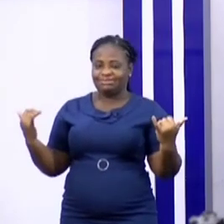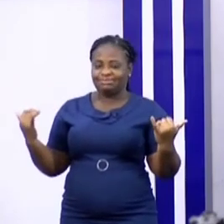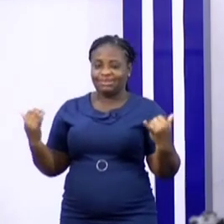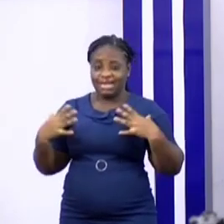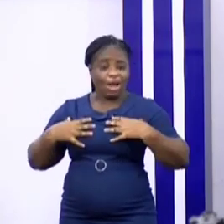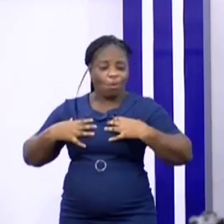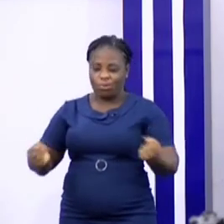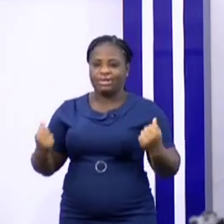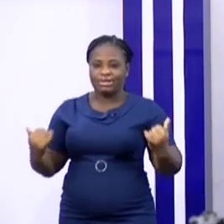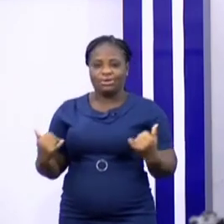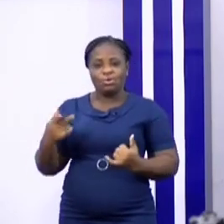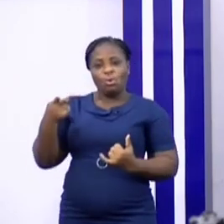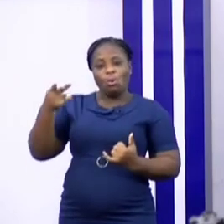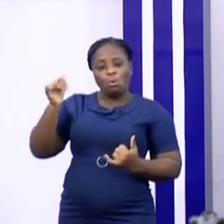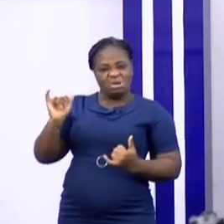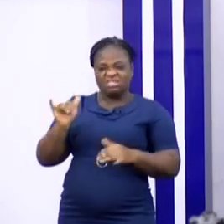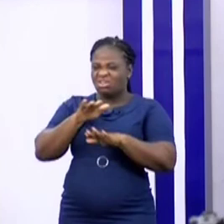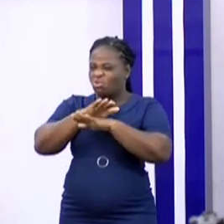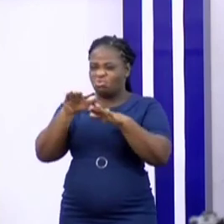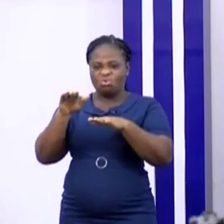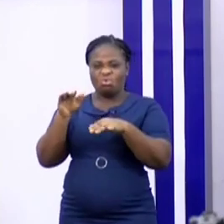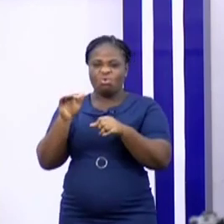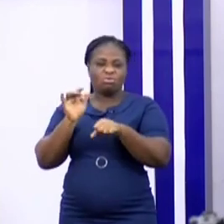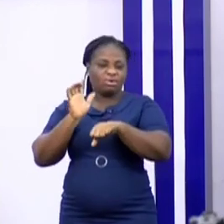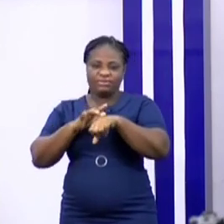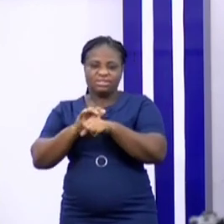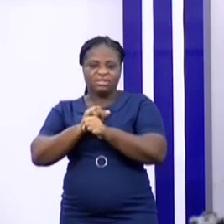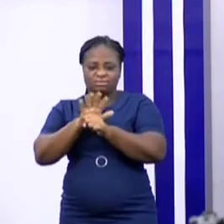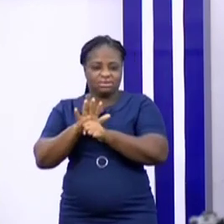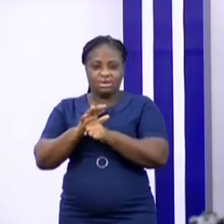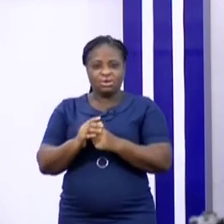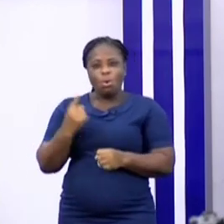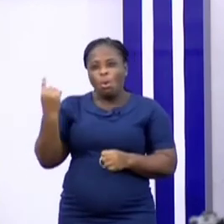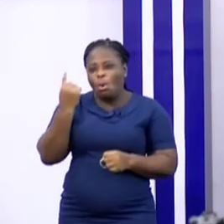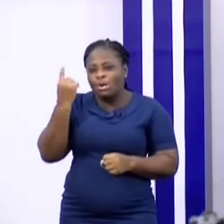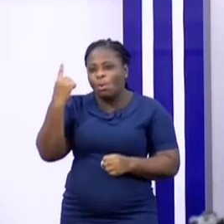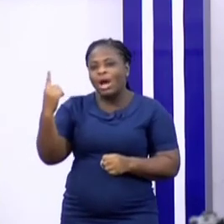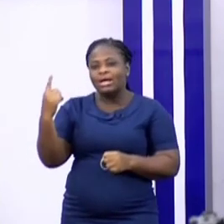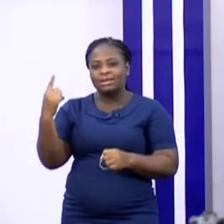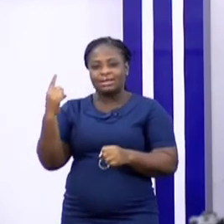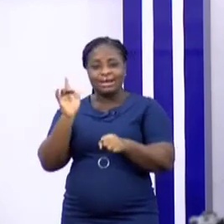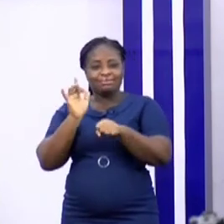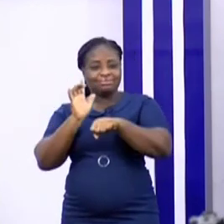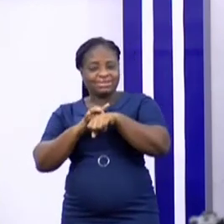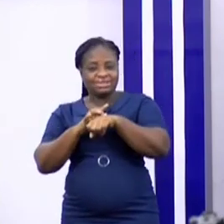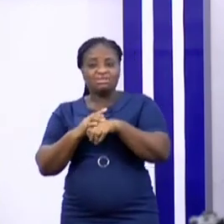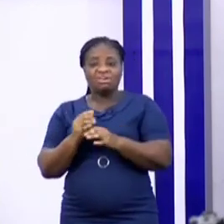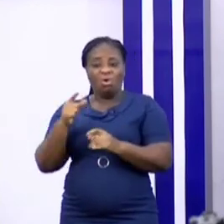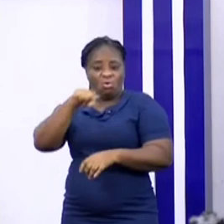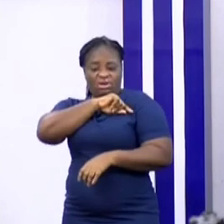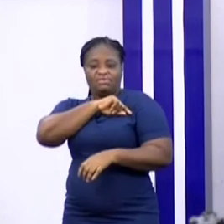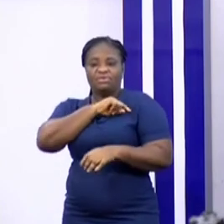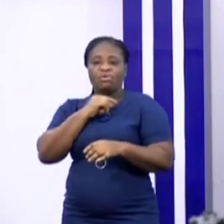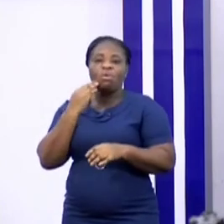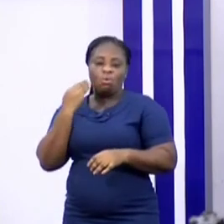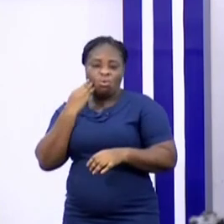cured. Kumasi has no case, and the only one case they have qualify for home care, so it's being managed